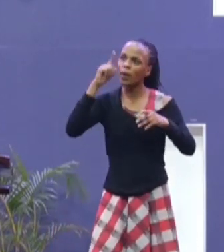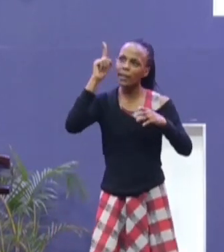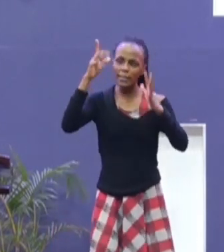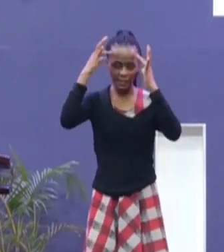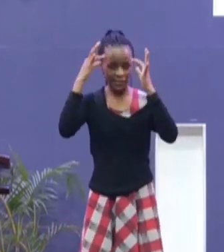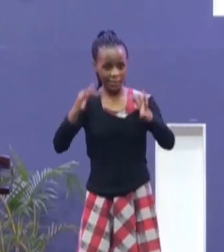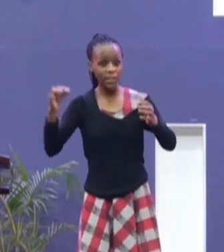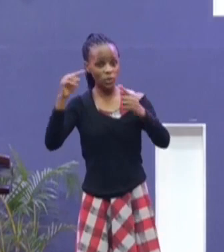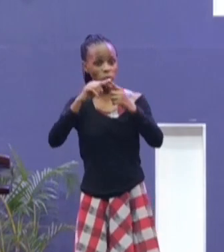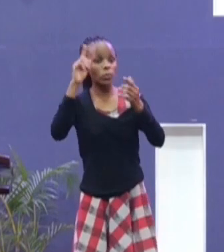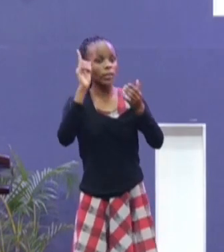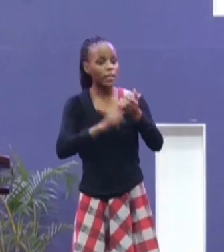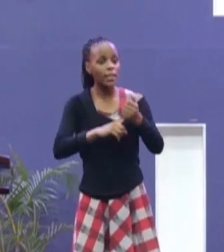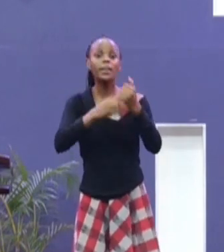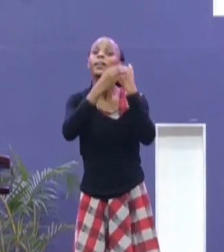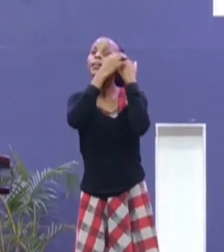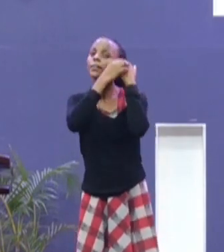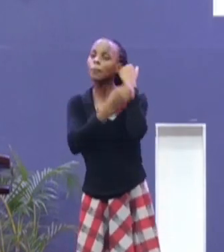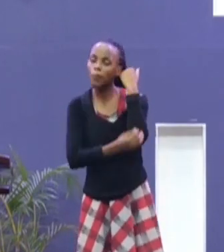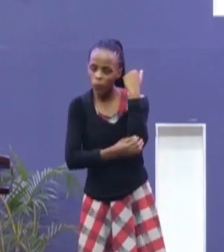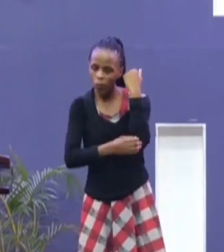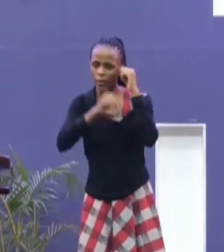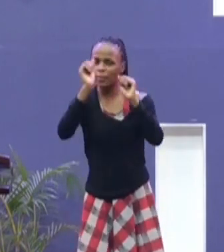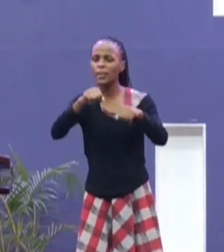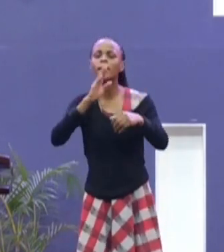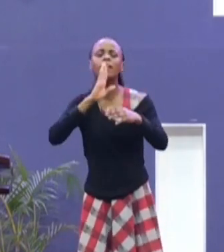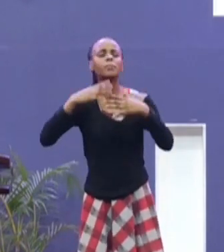have also failed to be rich,